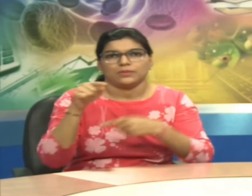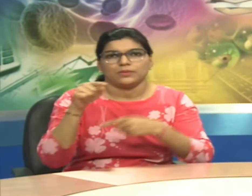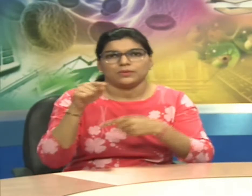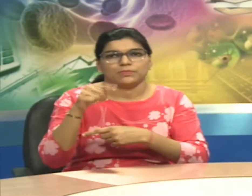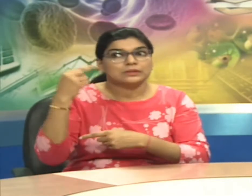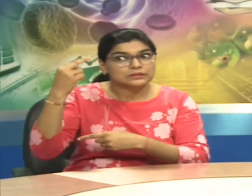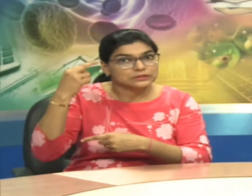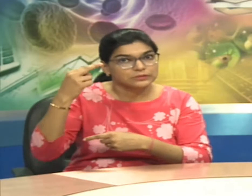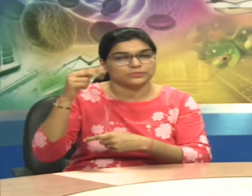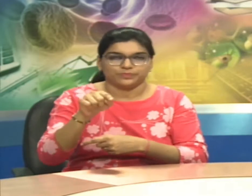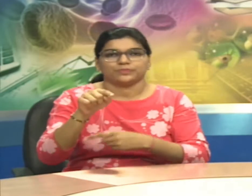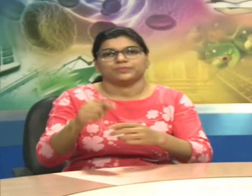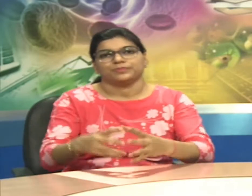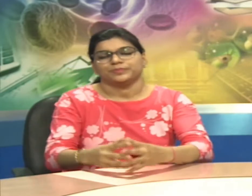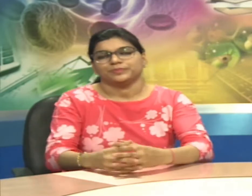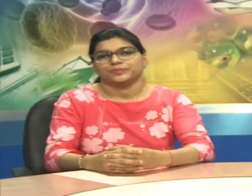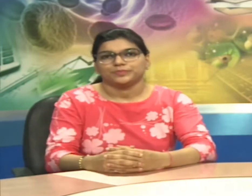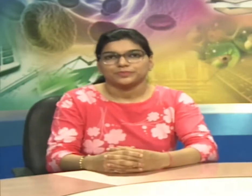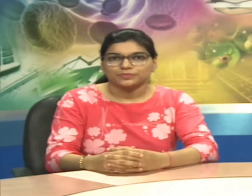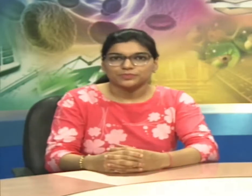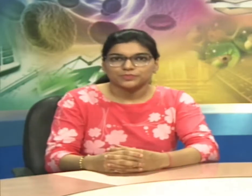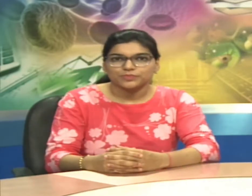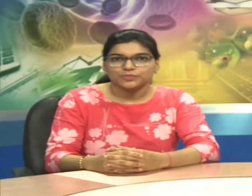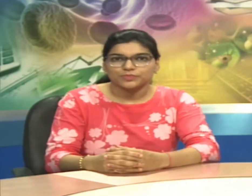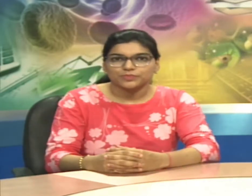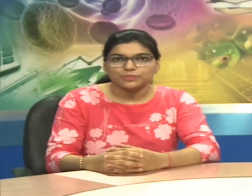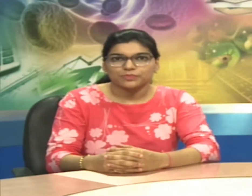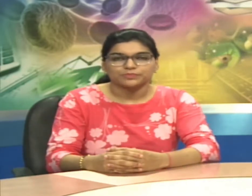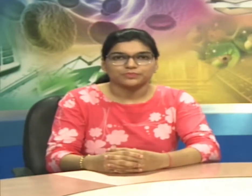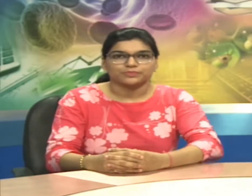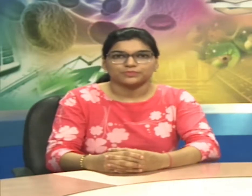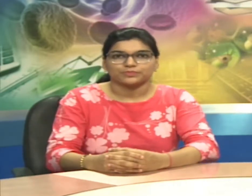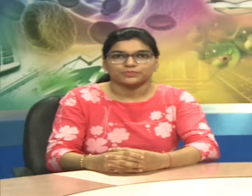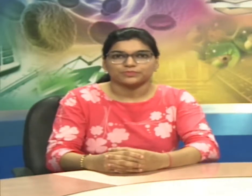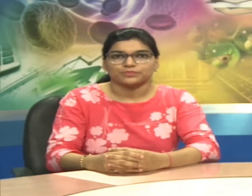to bank and asked for a loan and bank asked what is the purpose for it.